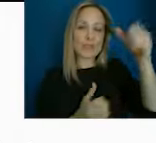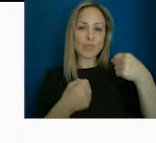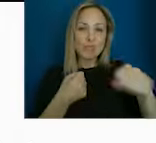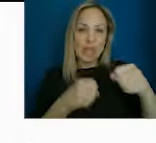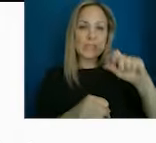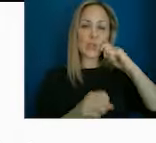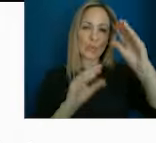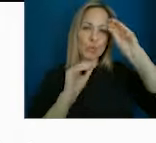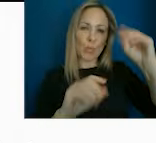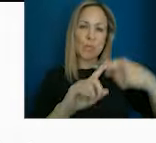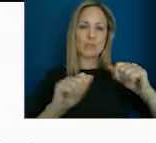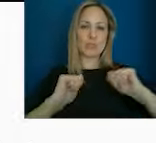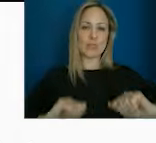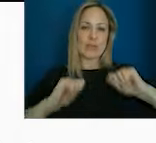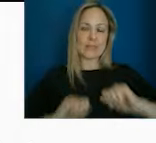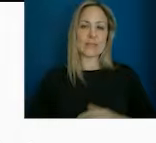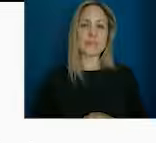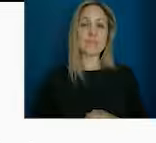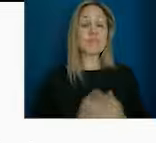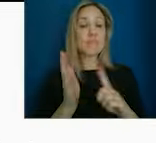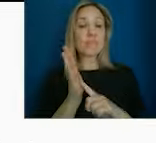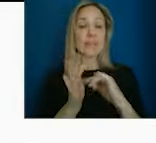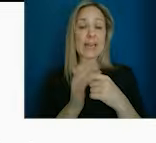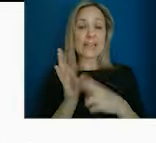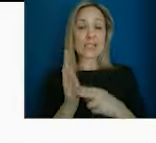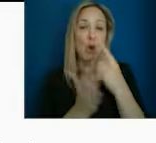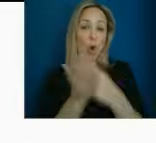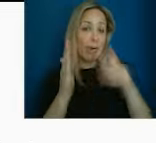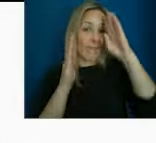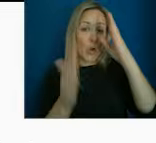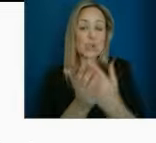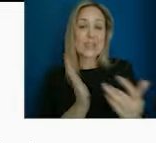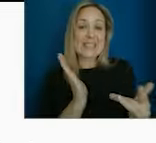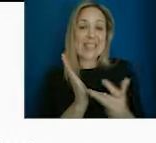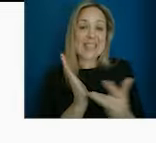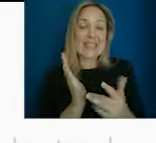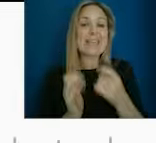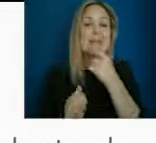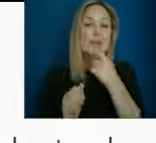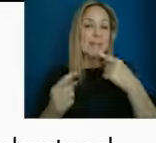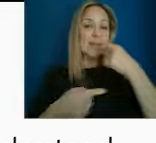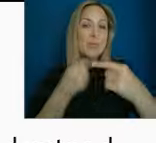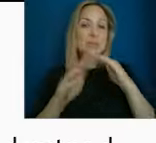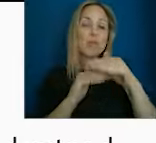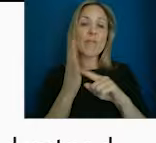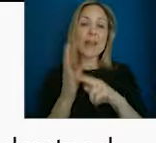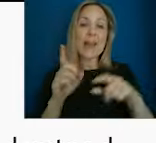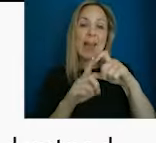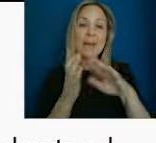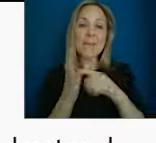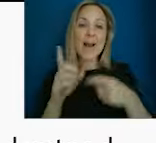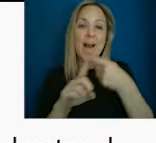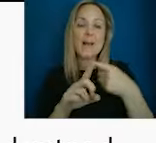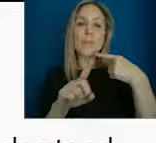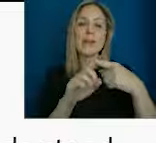may focus only on a technique with little information about landmarks or orientation points. Once the technique is learnt